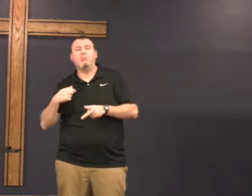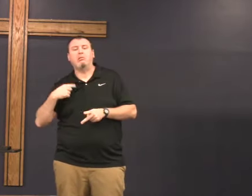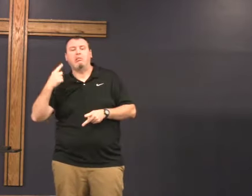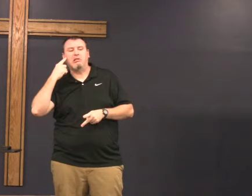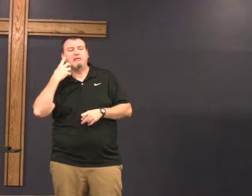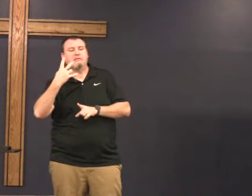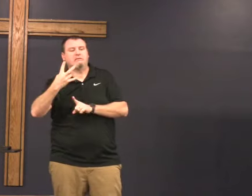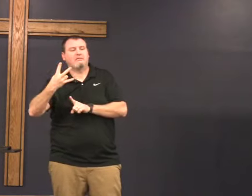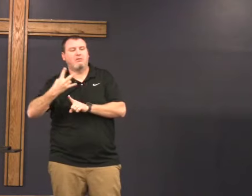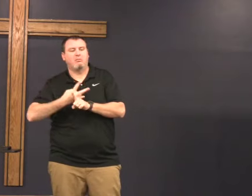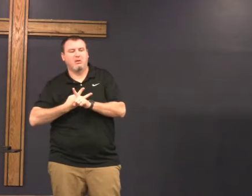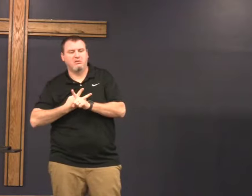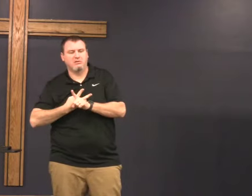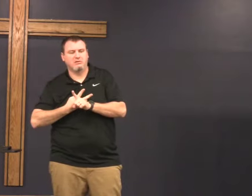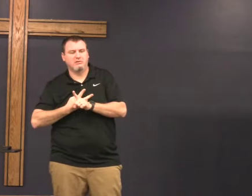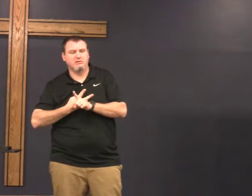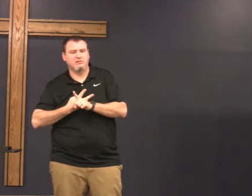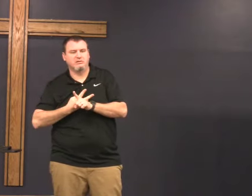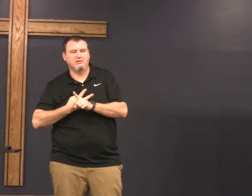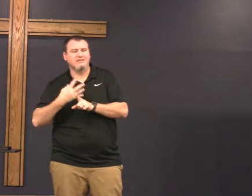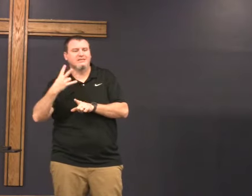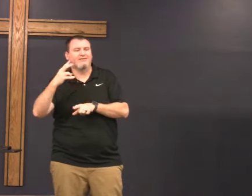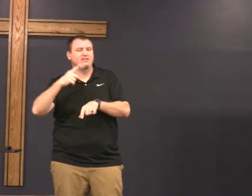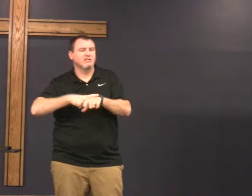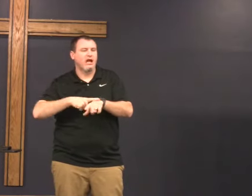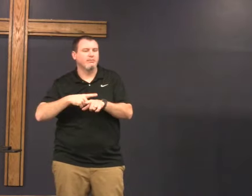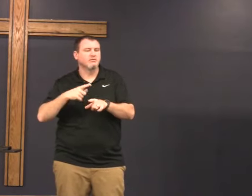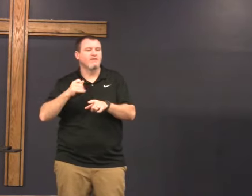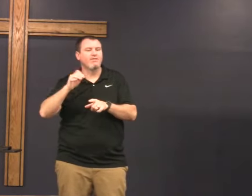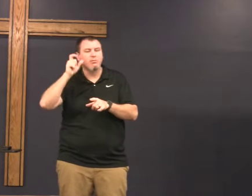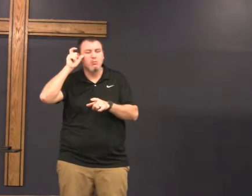Other people say, 7 months.